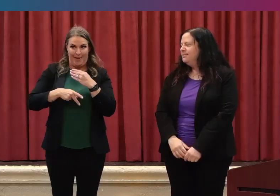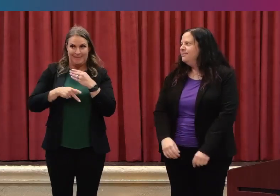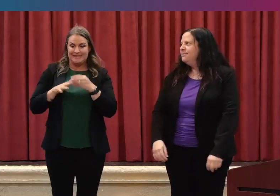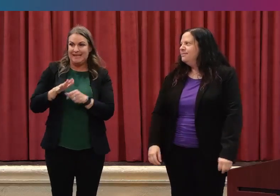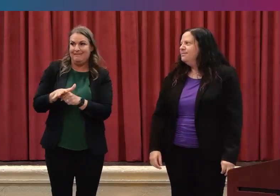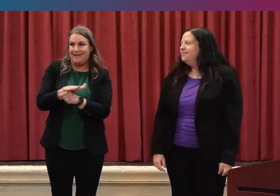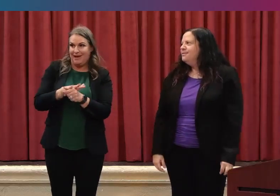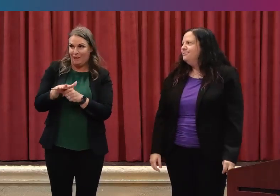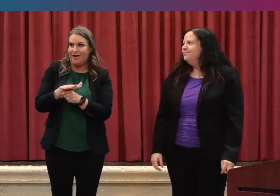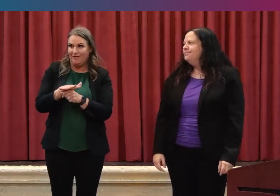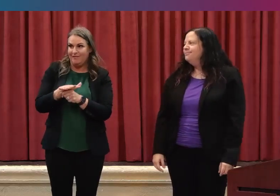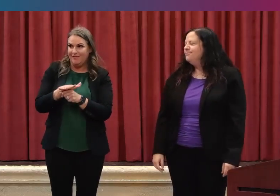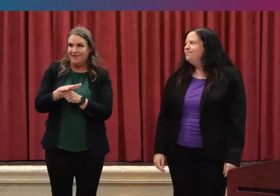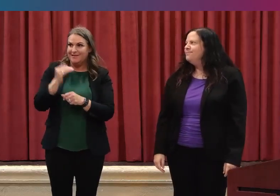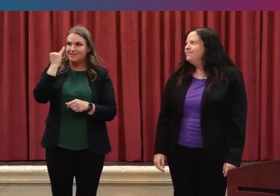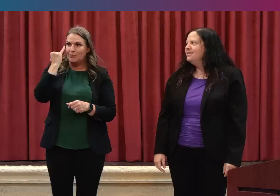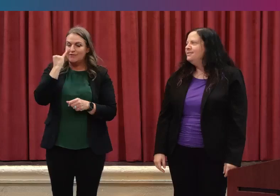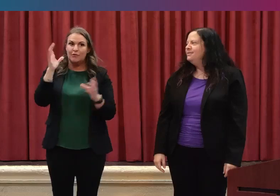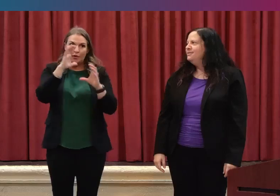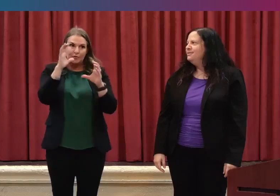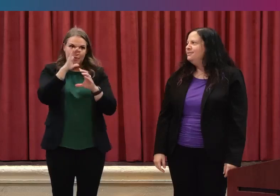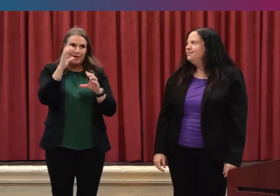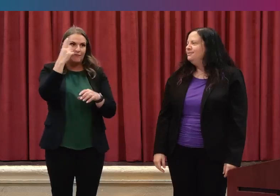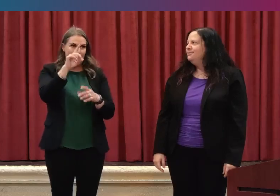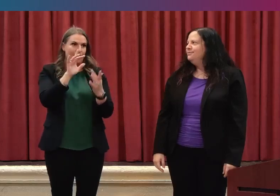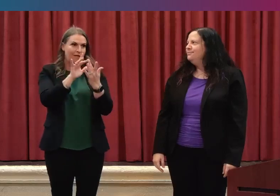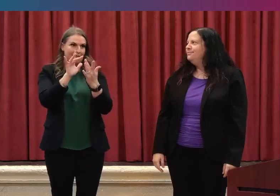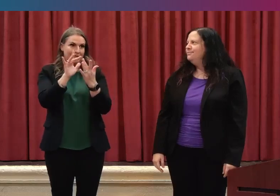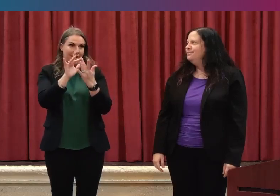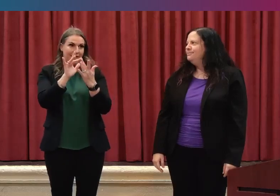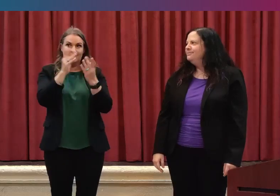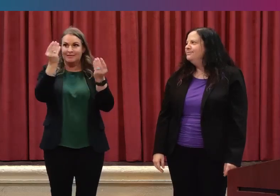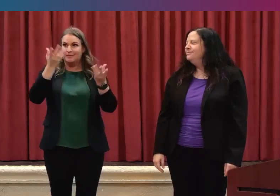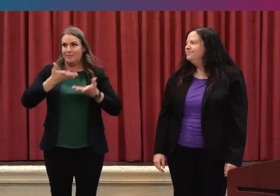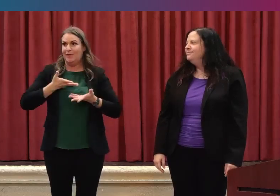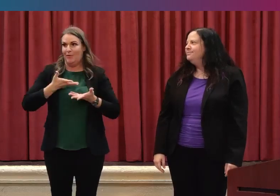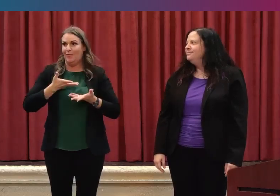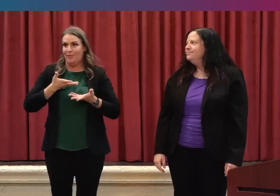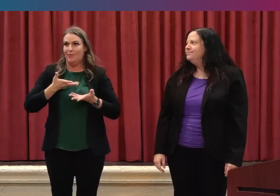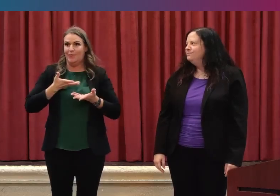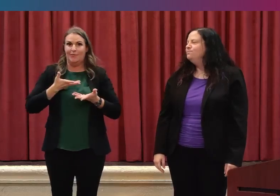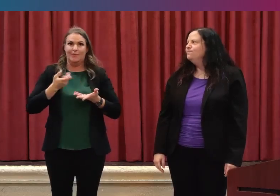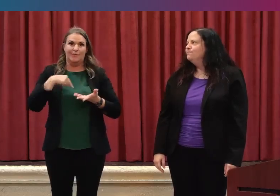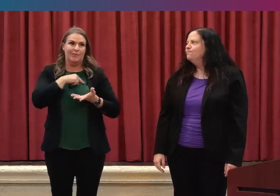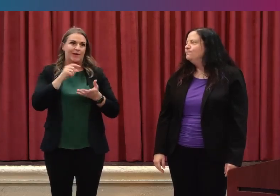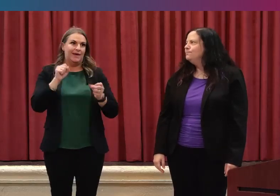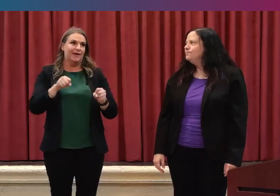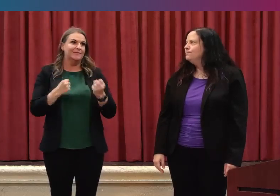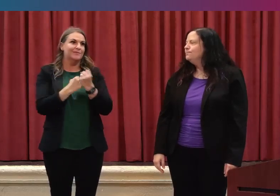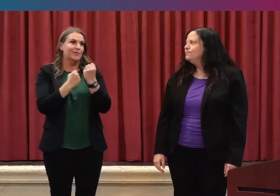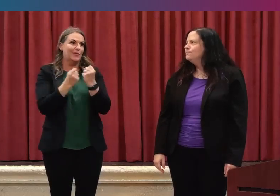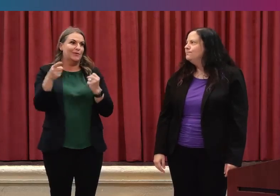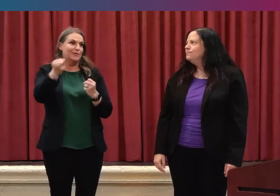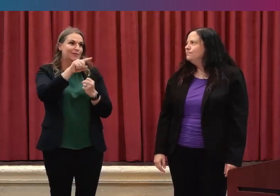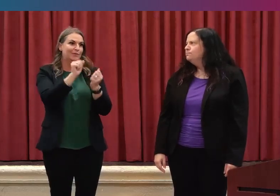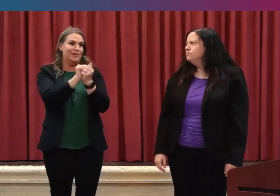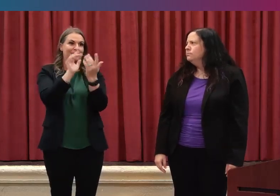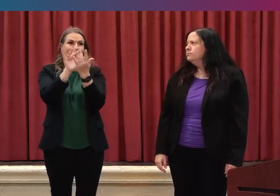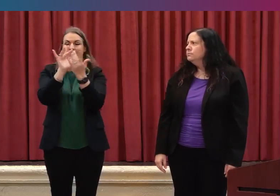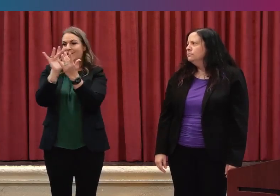all of the interpreter training programs in Southern California. So if you're looking for some contact information, please let me know. I'll be happy to share that